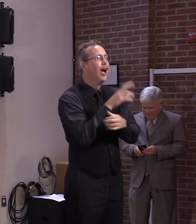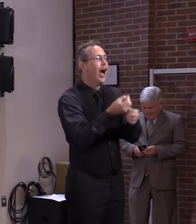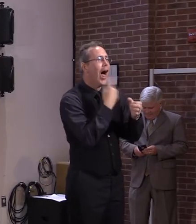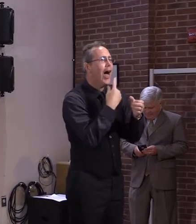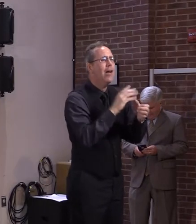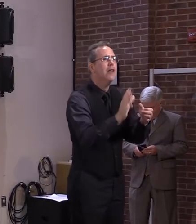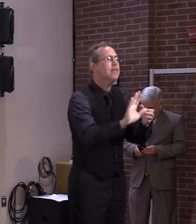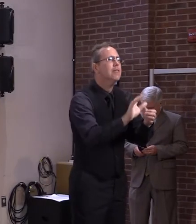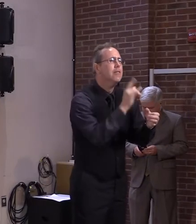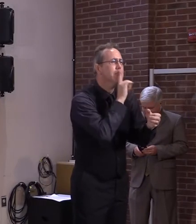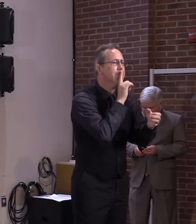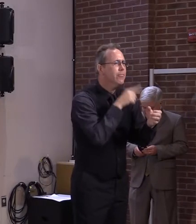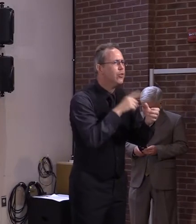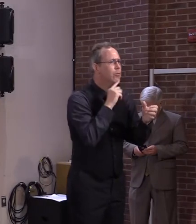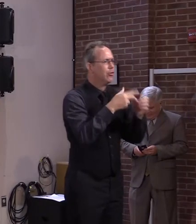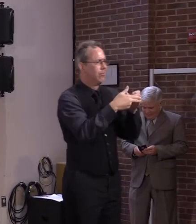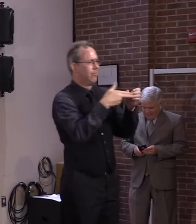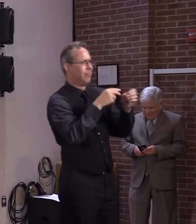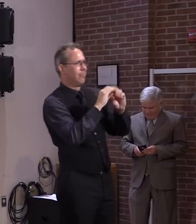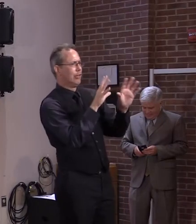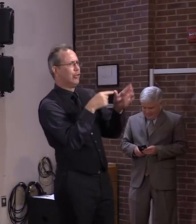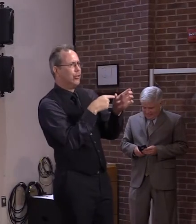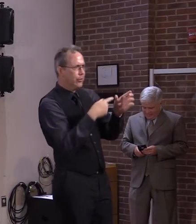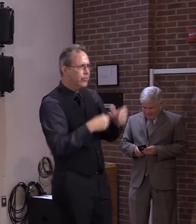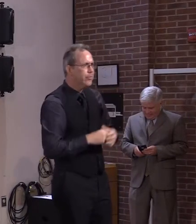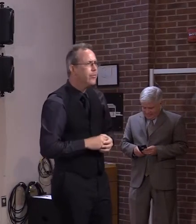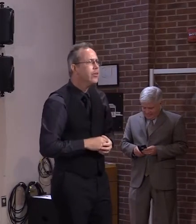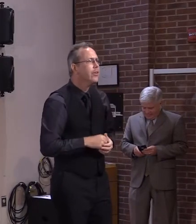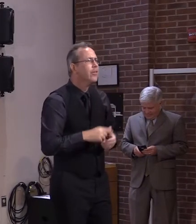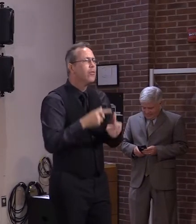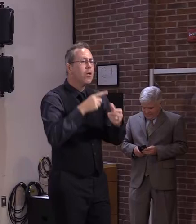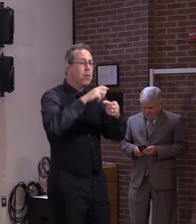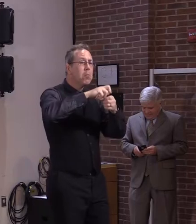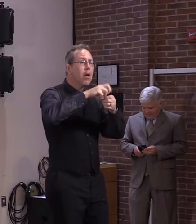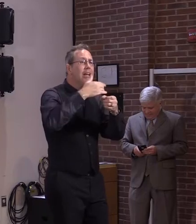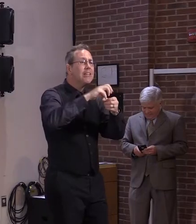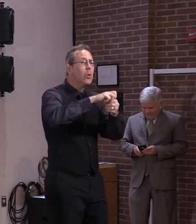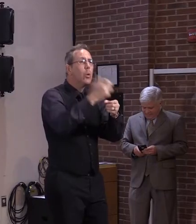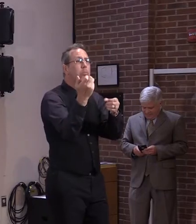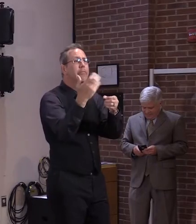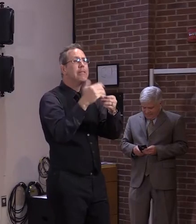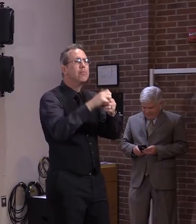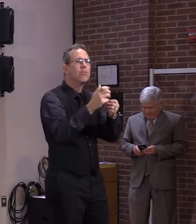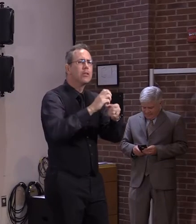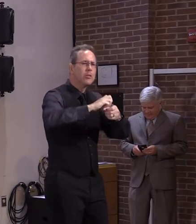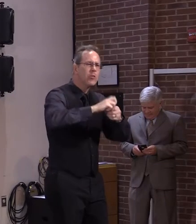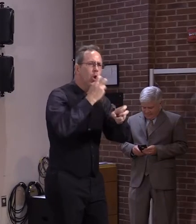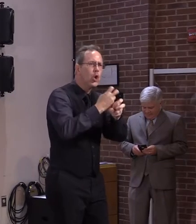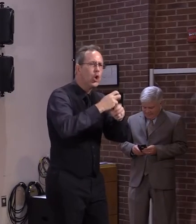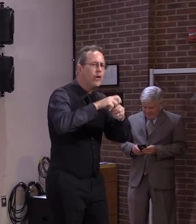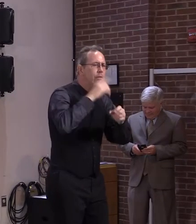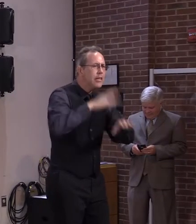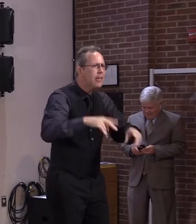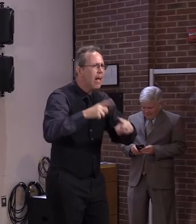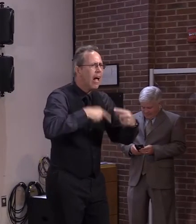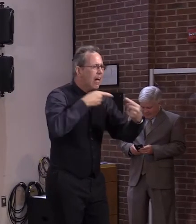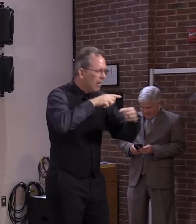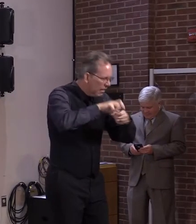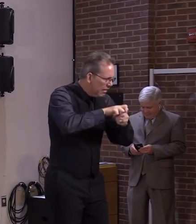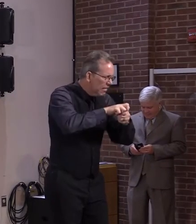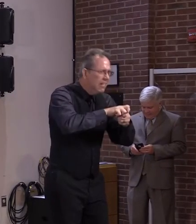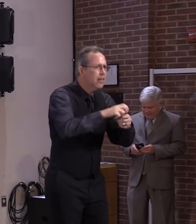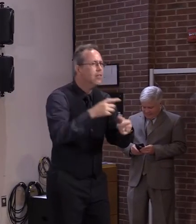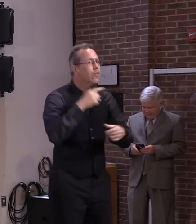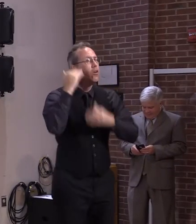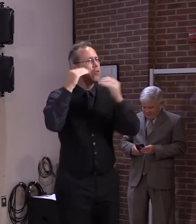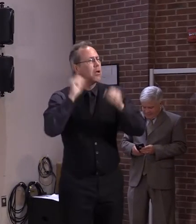tamper-proof aspects of the product, a whole host of advertising considerations. So it's a very long list, and